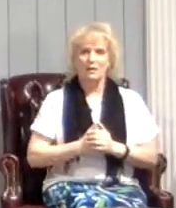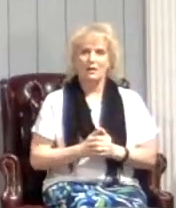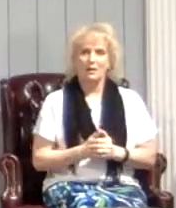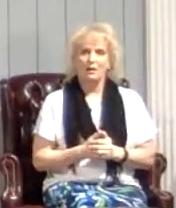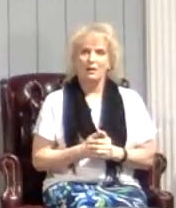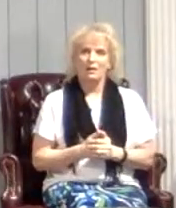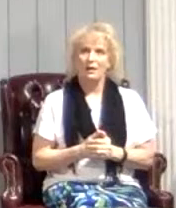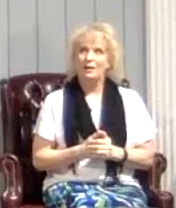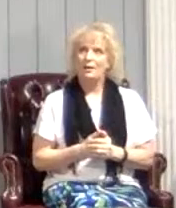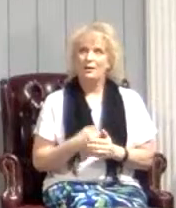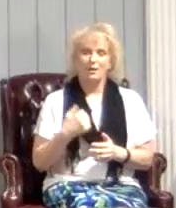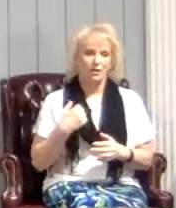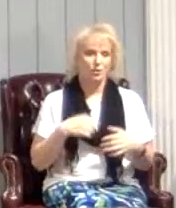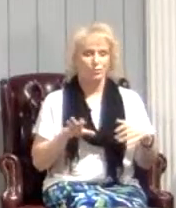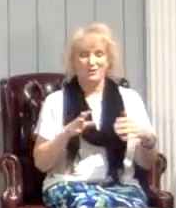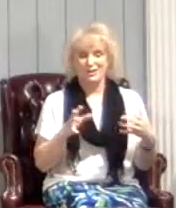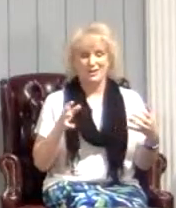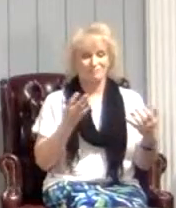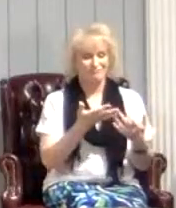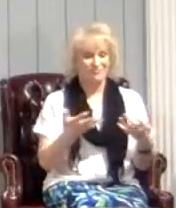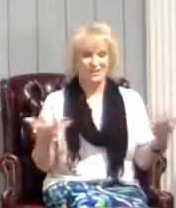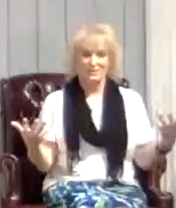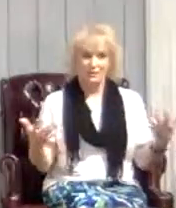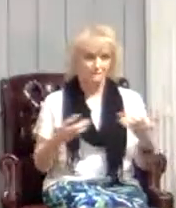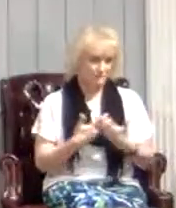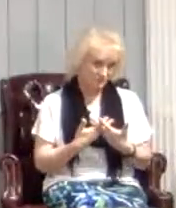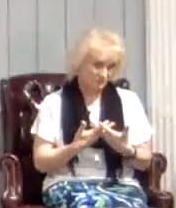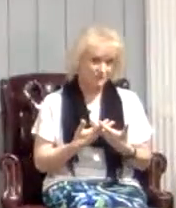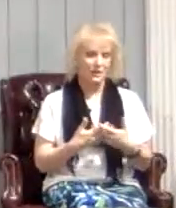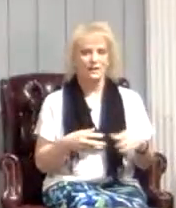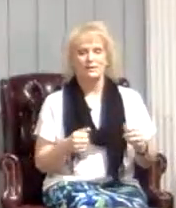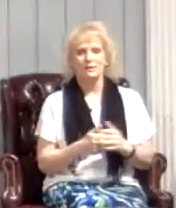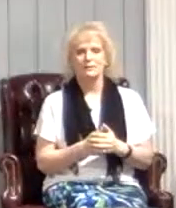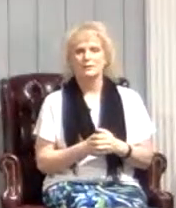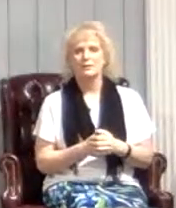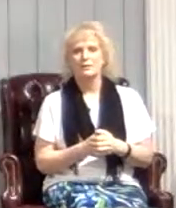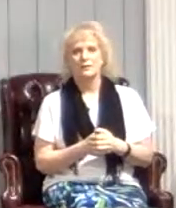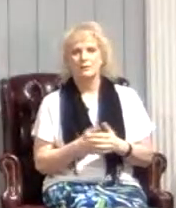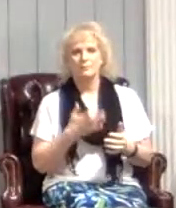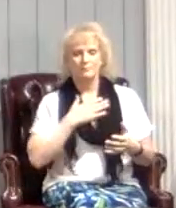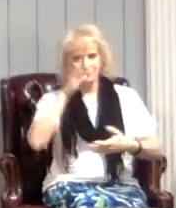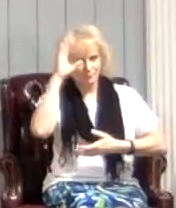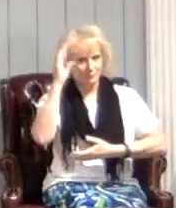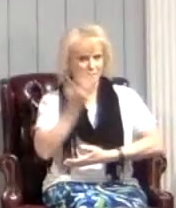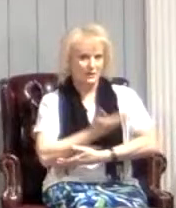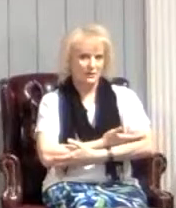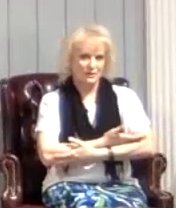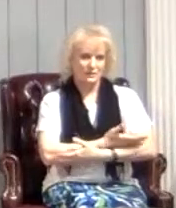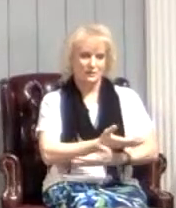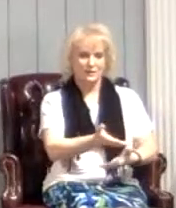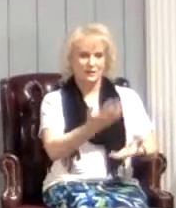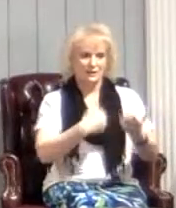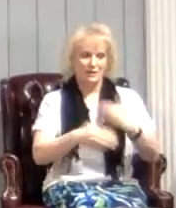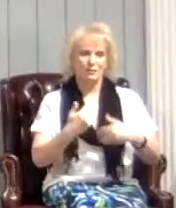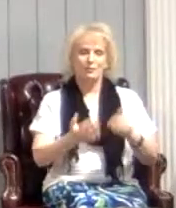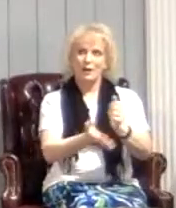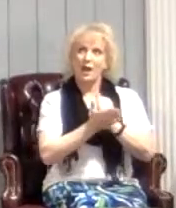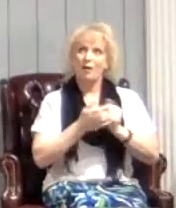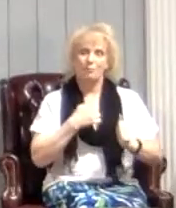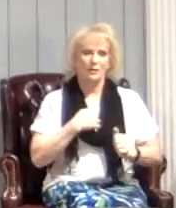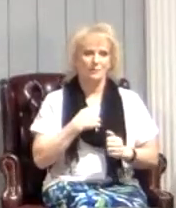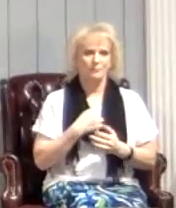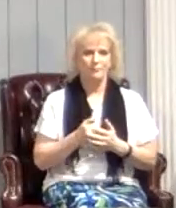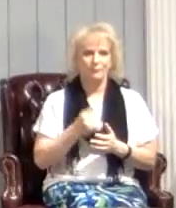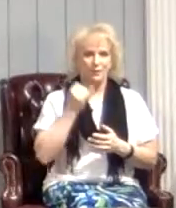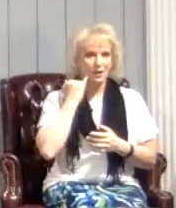and we had things to fix. So my son came over and help me, because if I'm ever going to have any